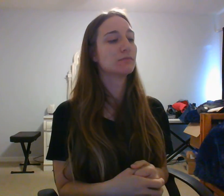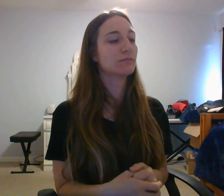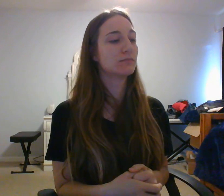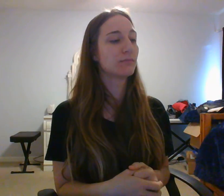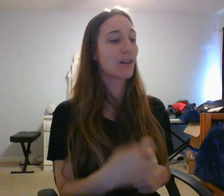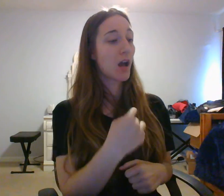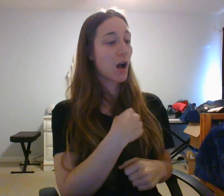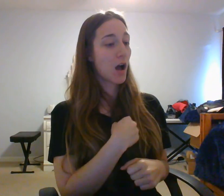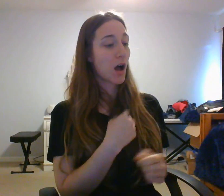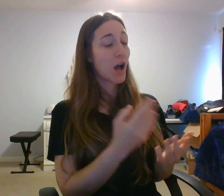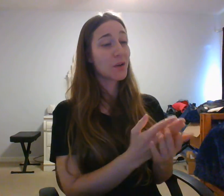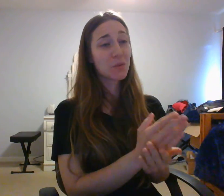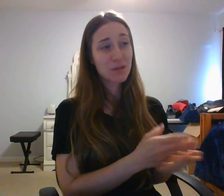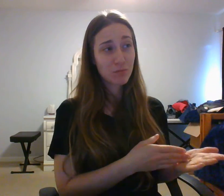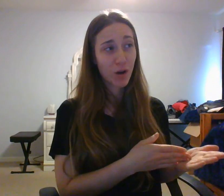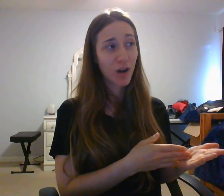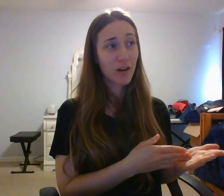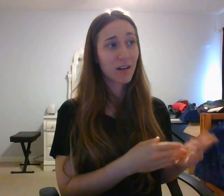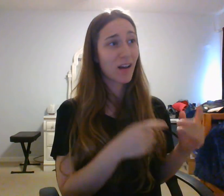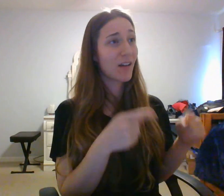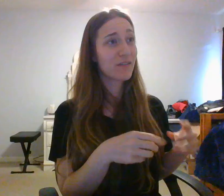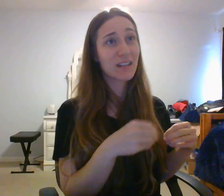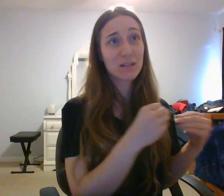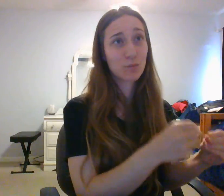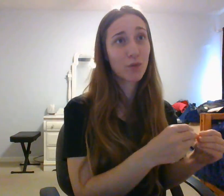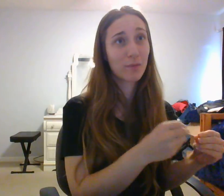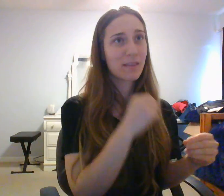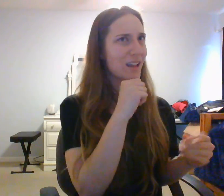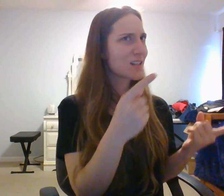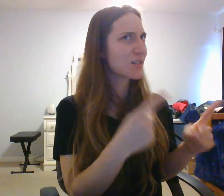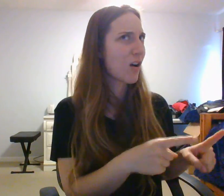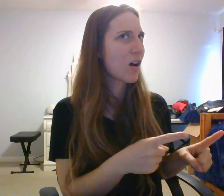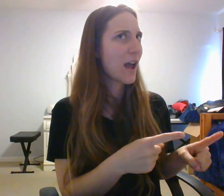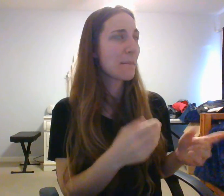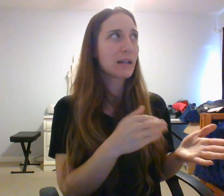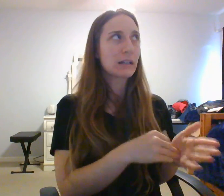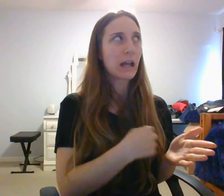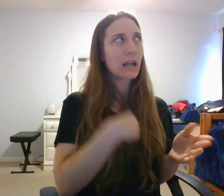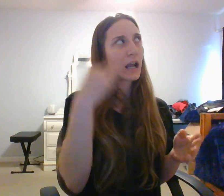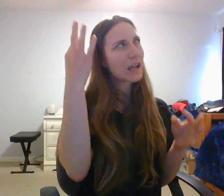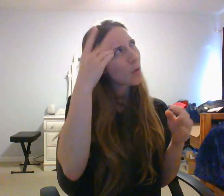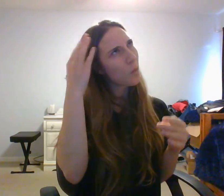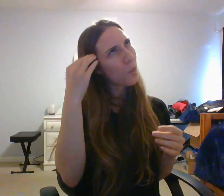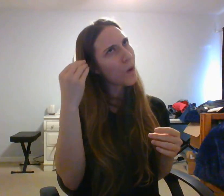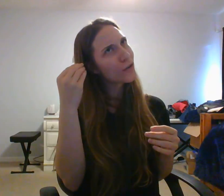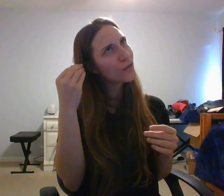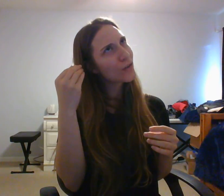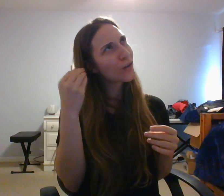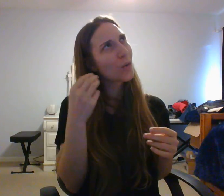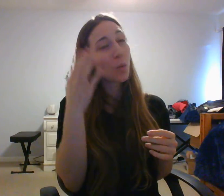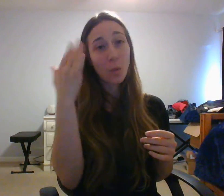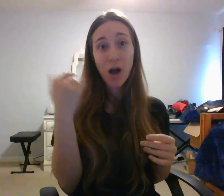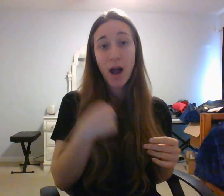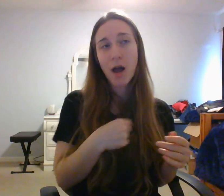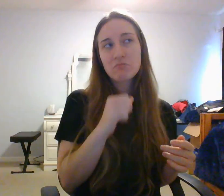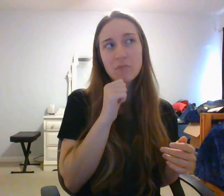I was part of this mobilization that has never been duplicated again, and I wonder why. I'm not blaming young people.